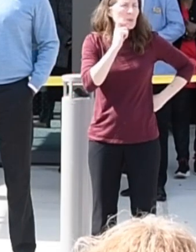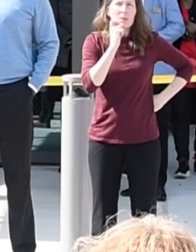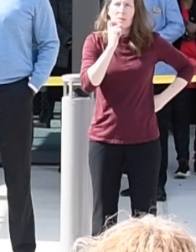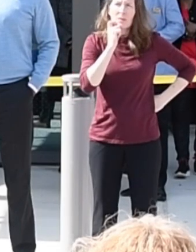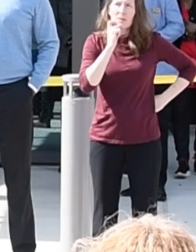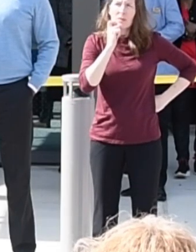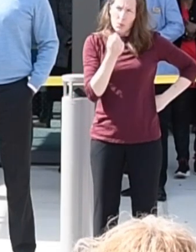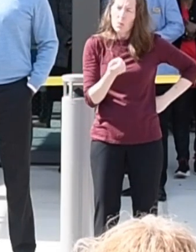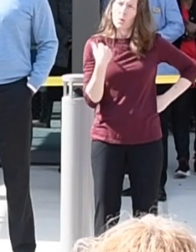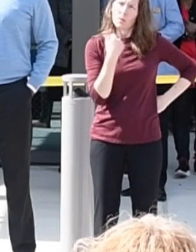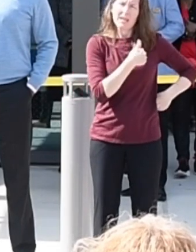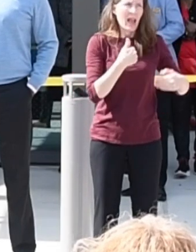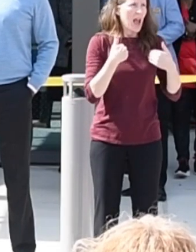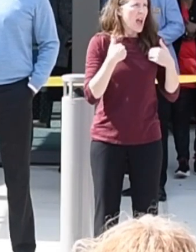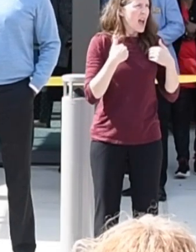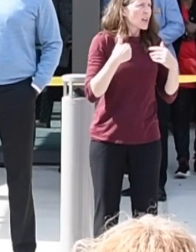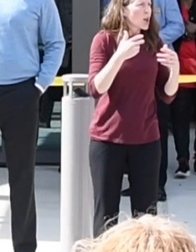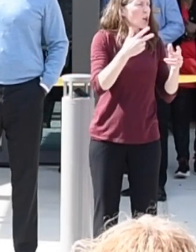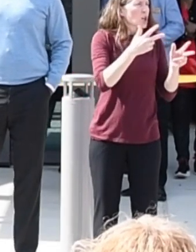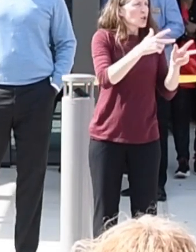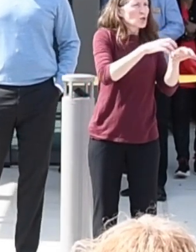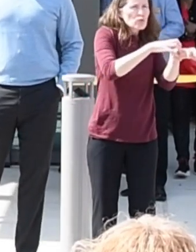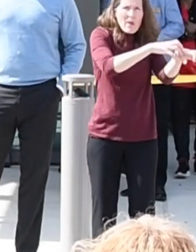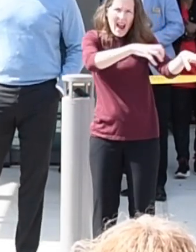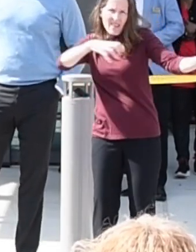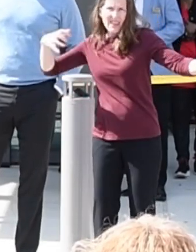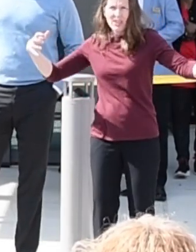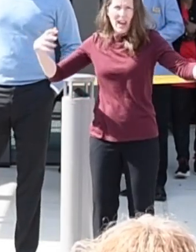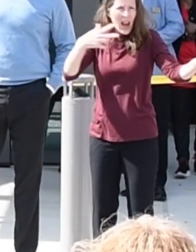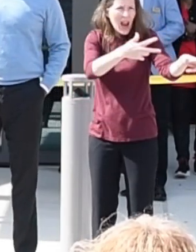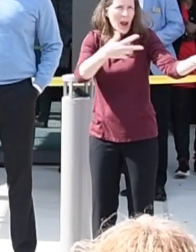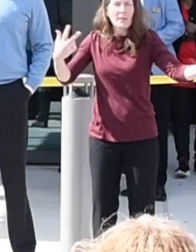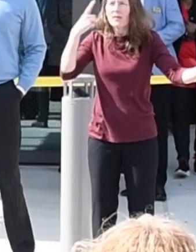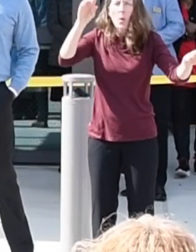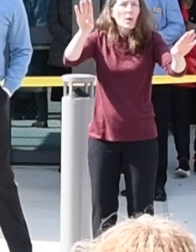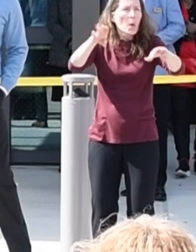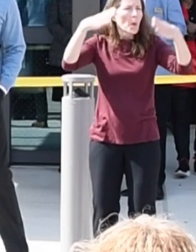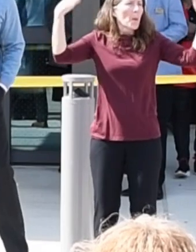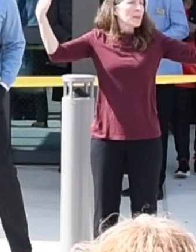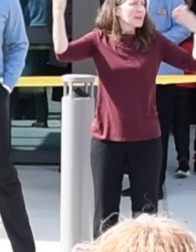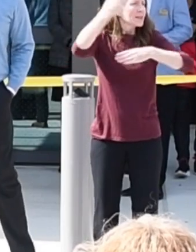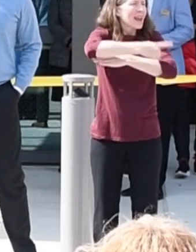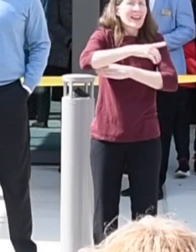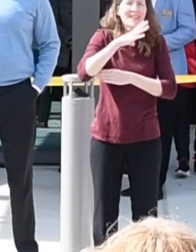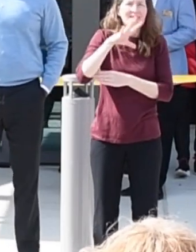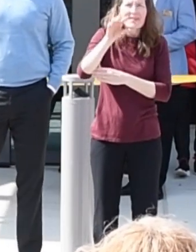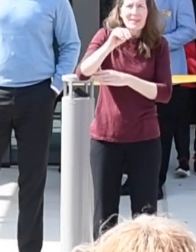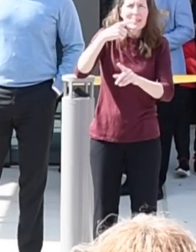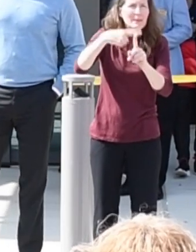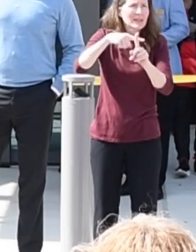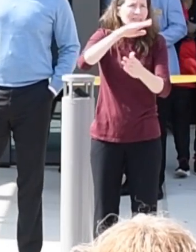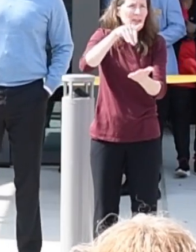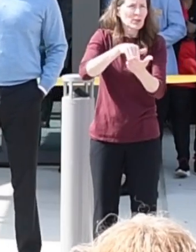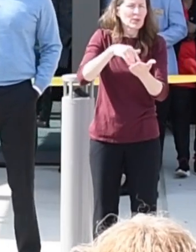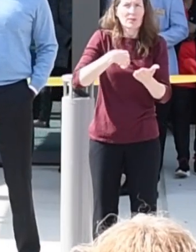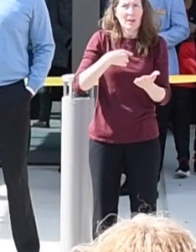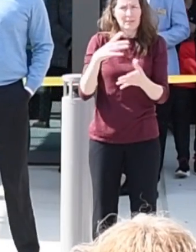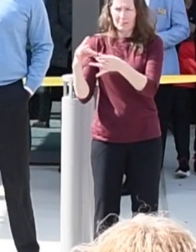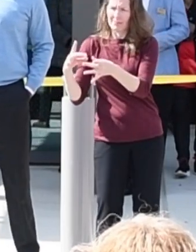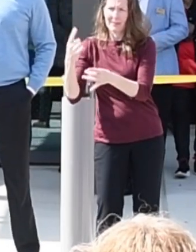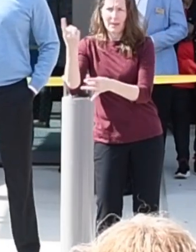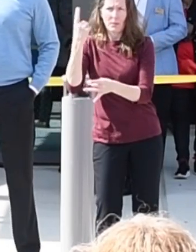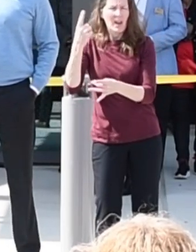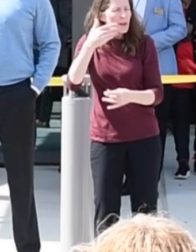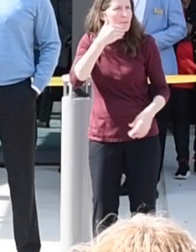jam for the opening of a 50 Plus Center. I'm going to tell someone that's why I was stuck in traffic today. It's like the